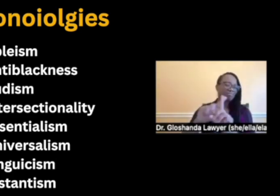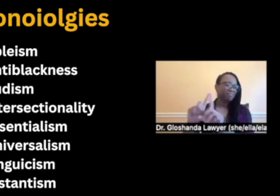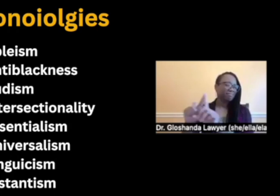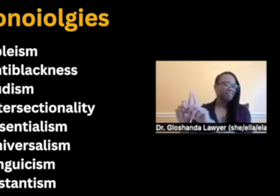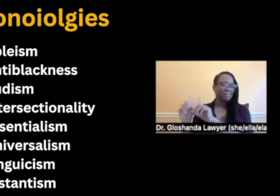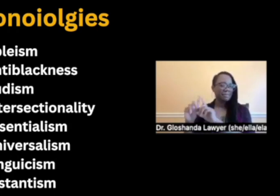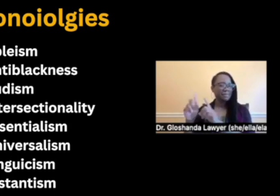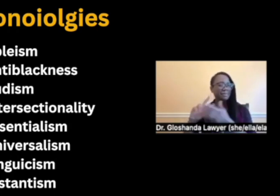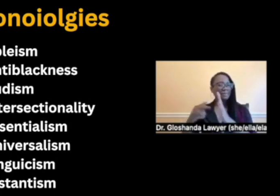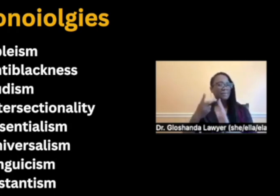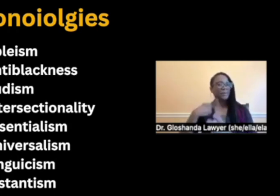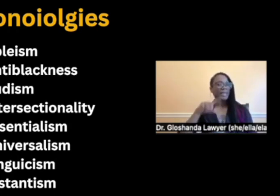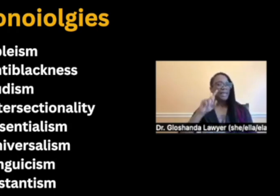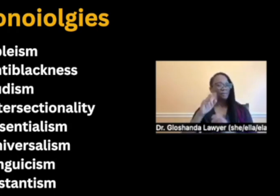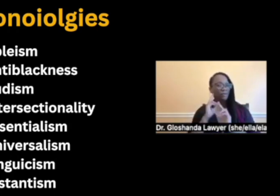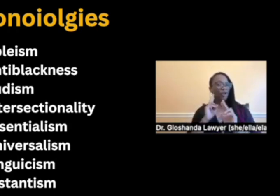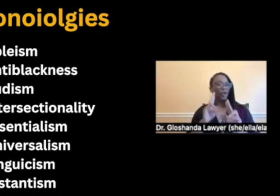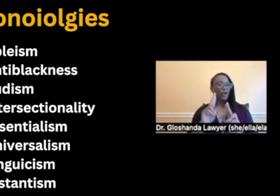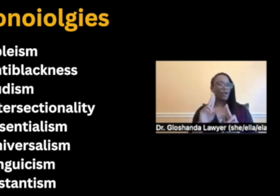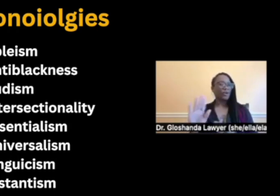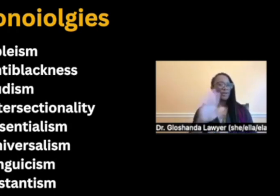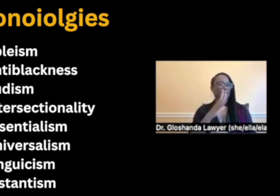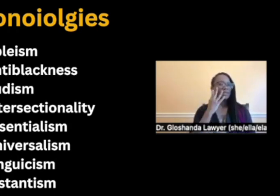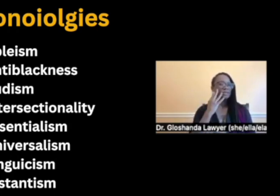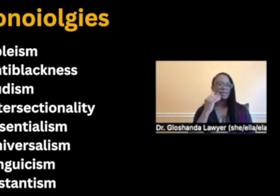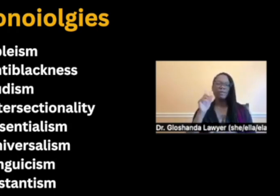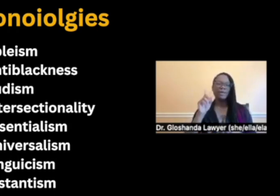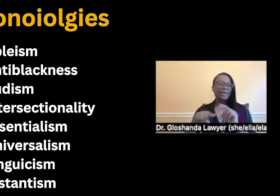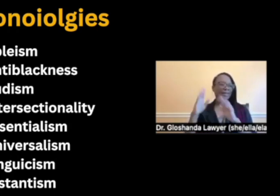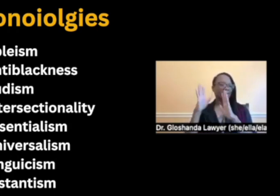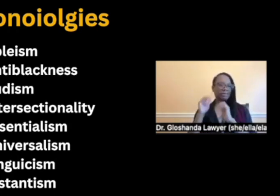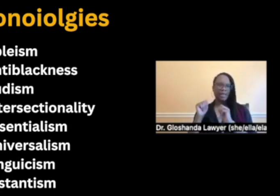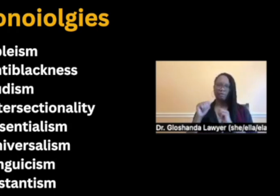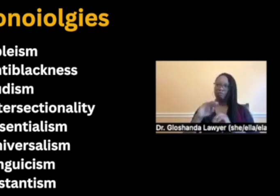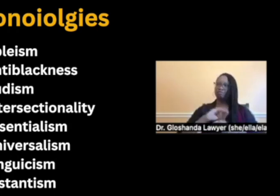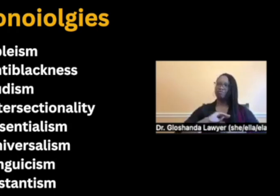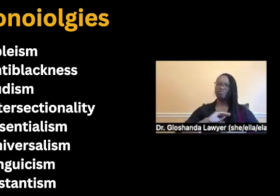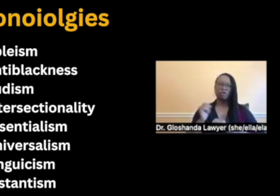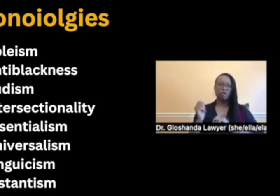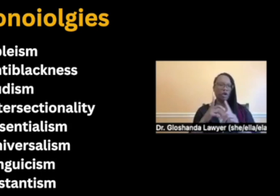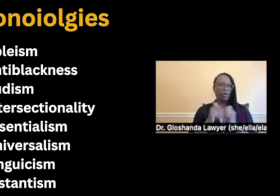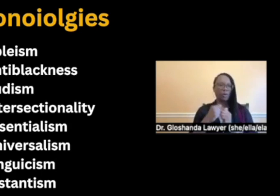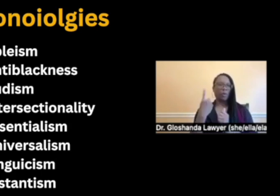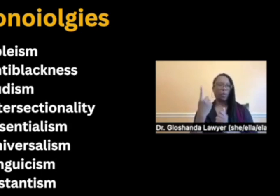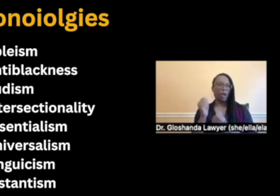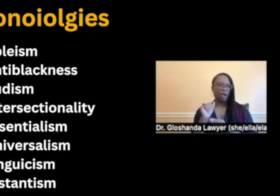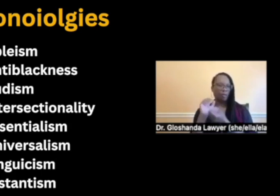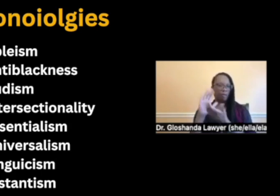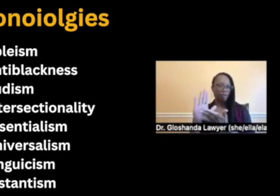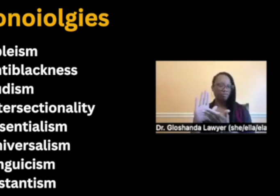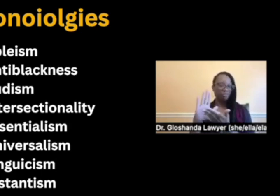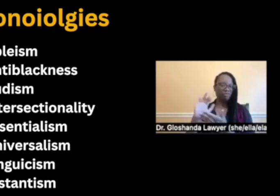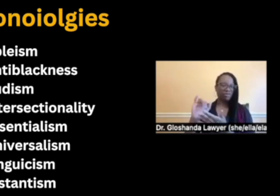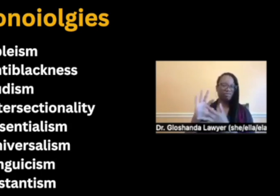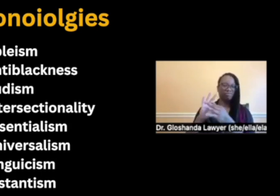something that we've traditionally done. And so we have to honor the experiences of individuals and not use